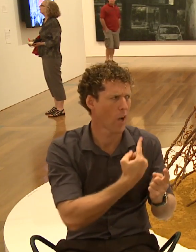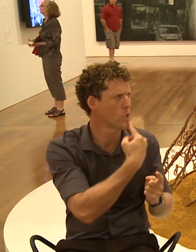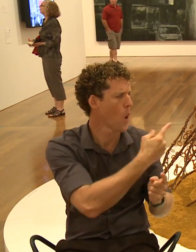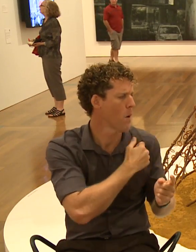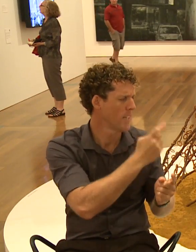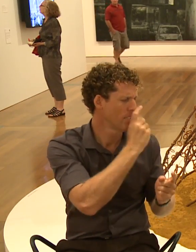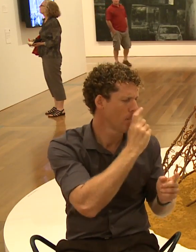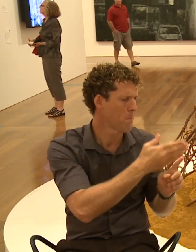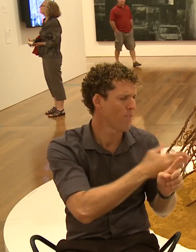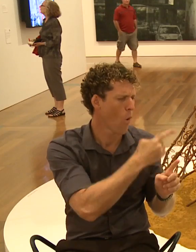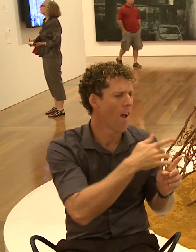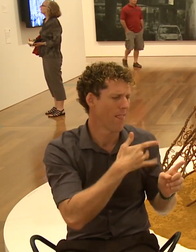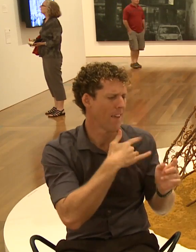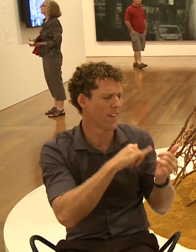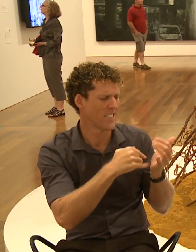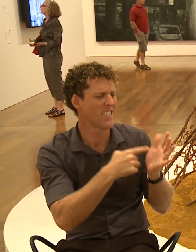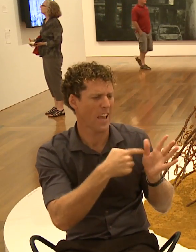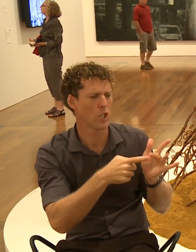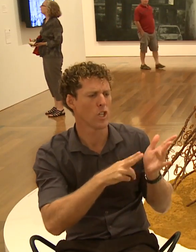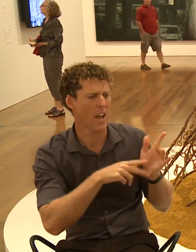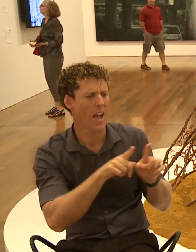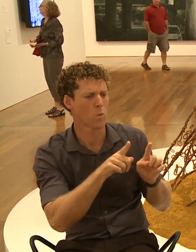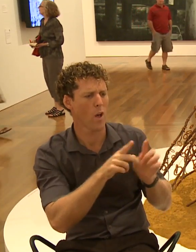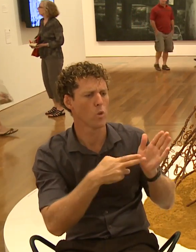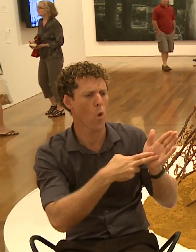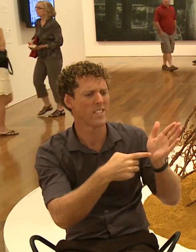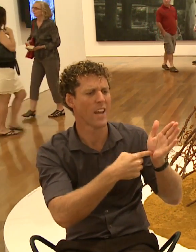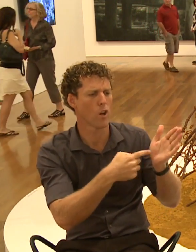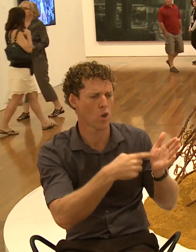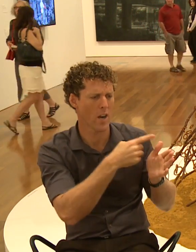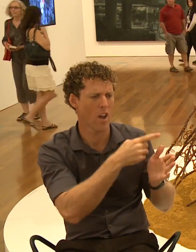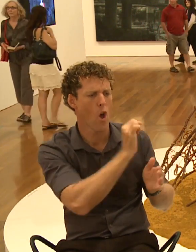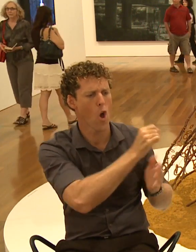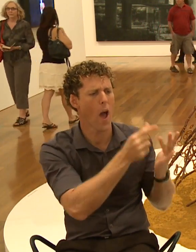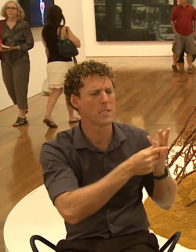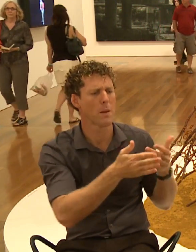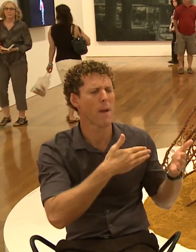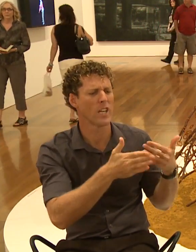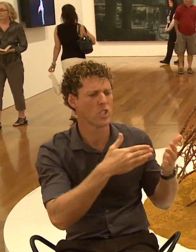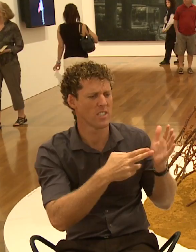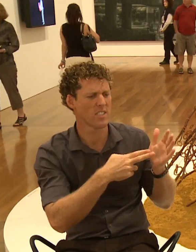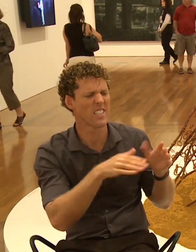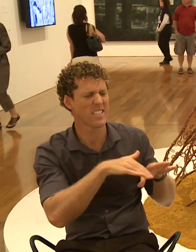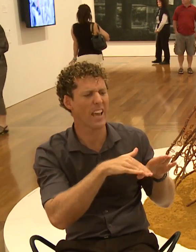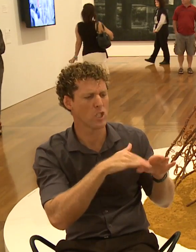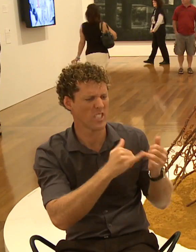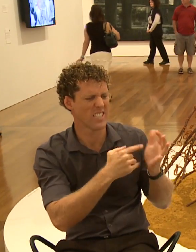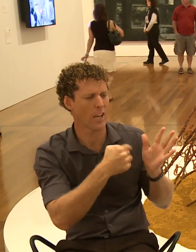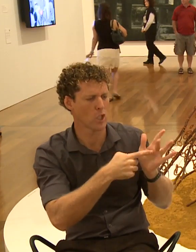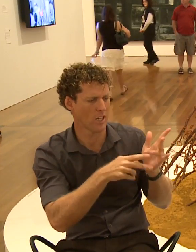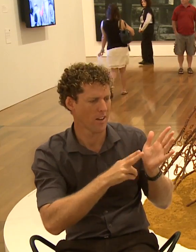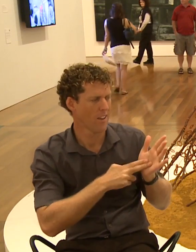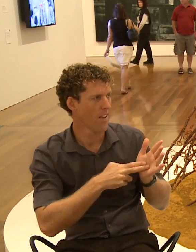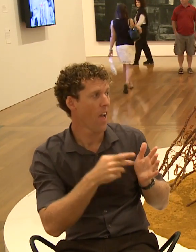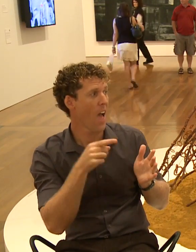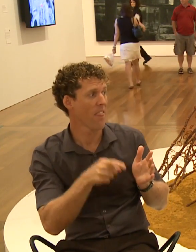my sister, they live on a station up in the Territory and that, and my husband manages the place, and the hardest thing is these grow